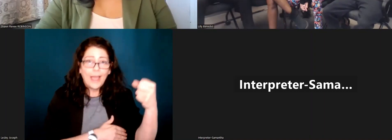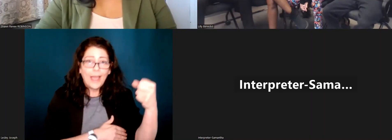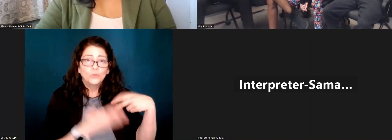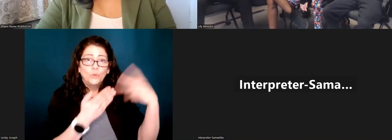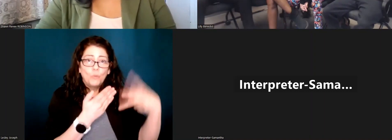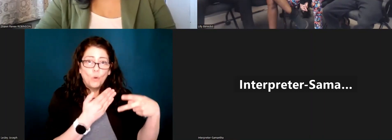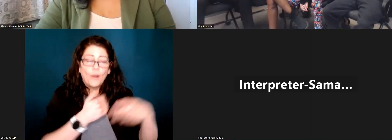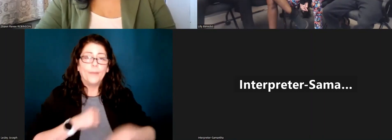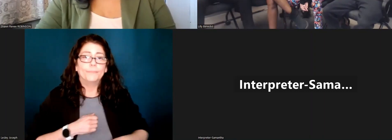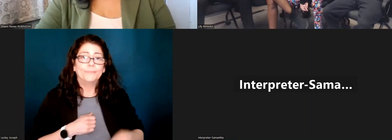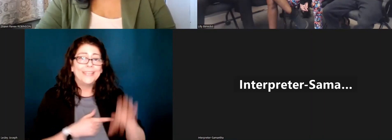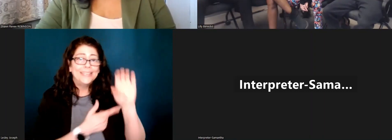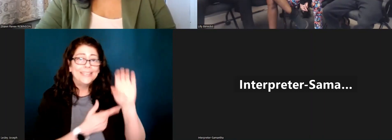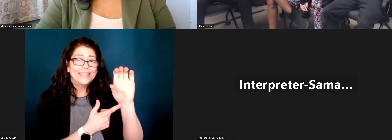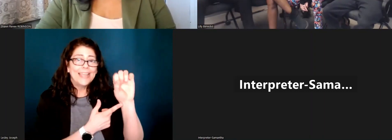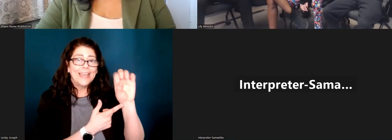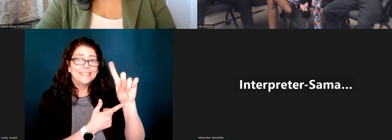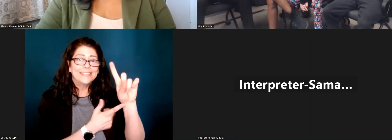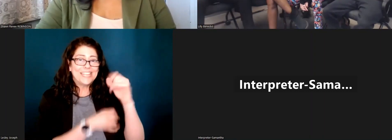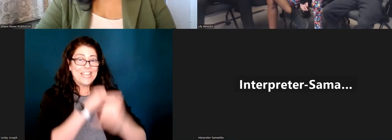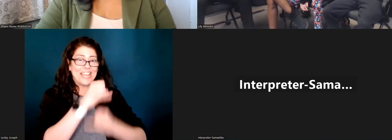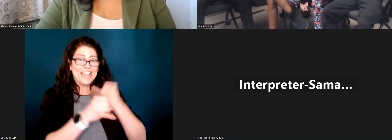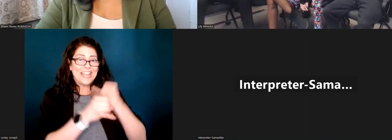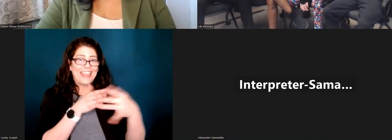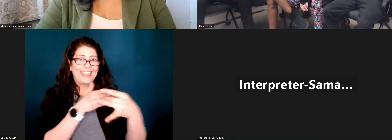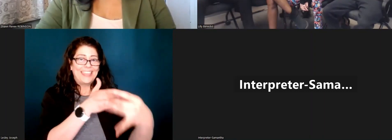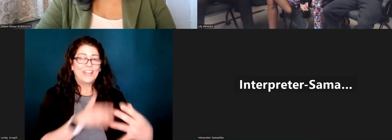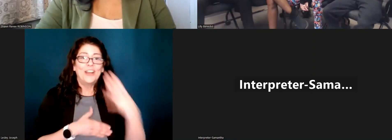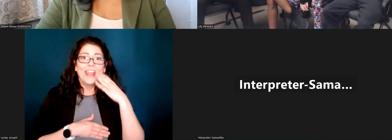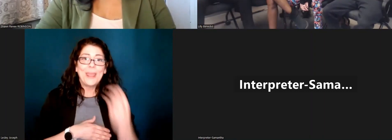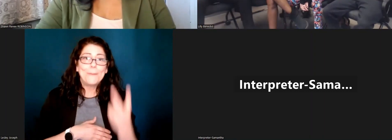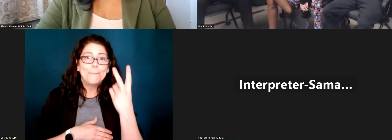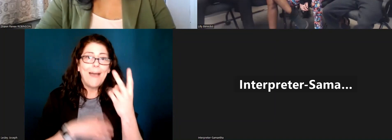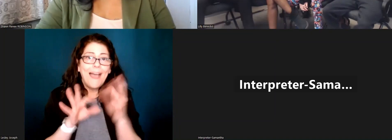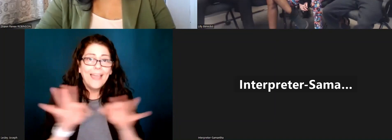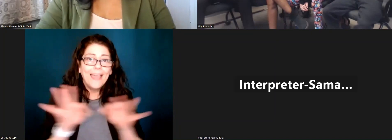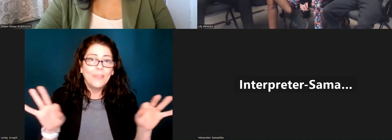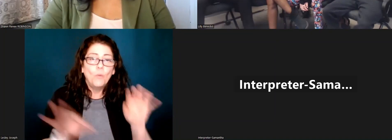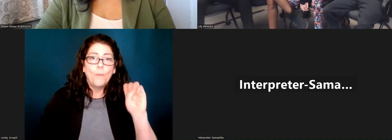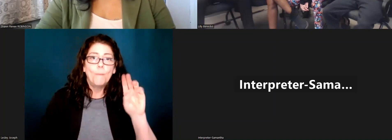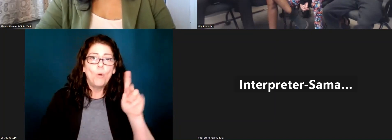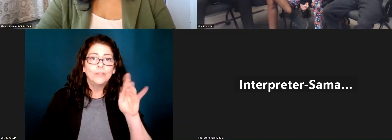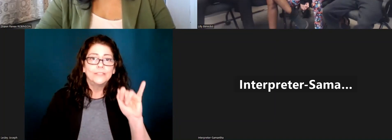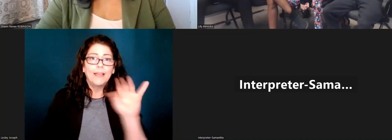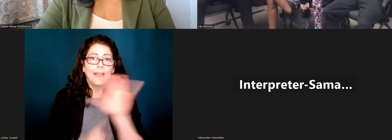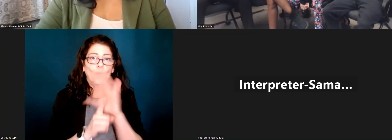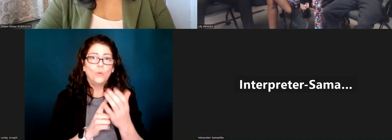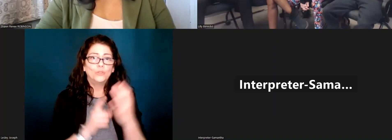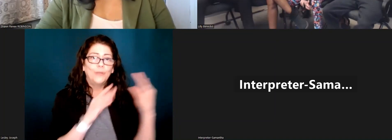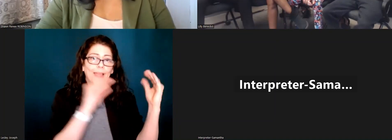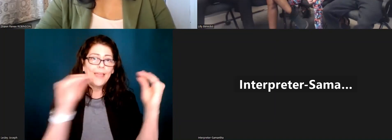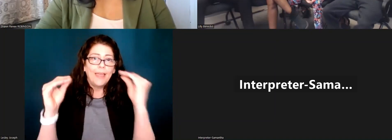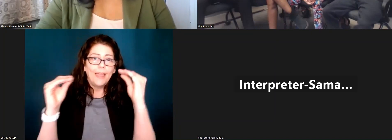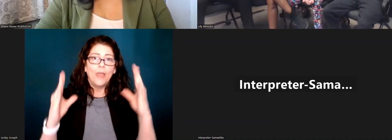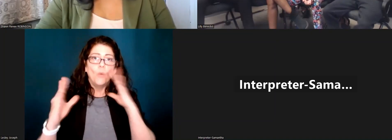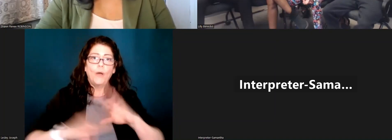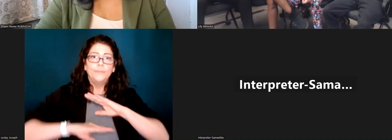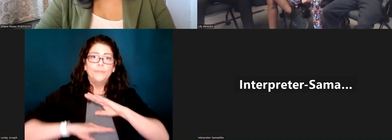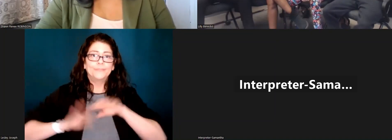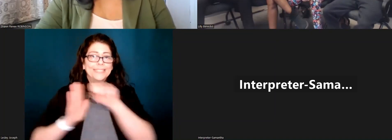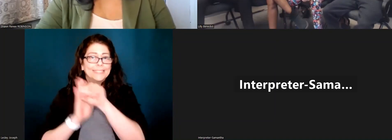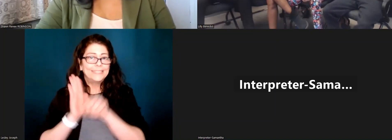CSD is an international leader in bilingual and multicultural education while meeting state standards for curriculum